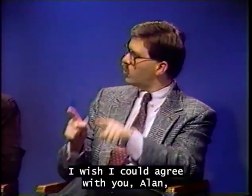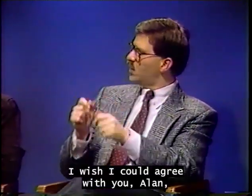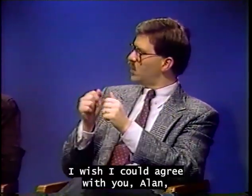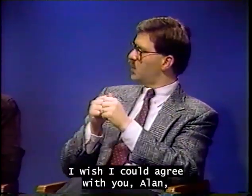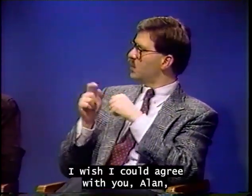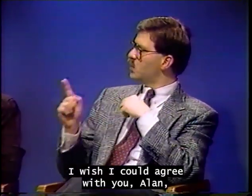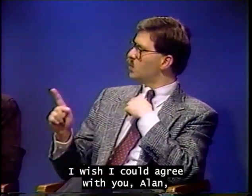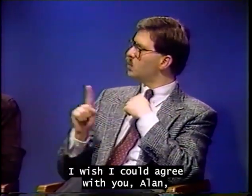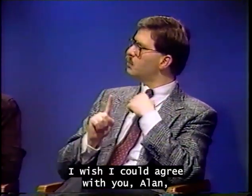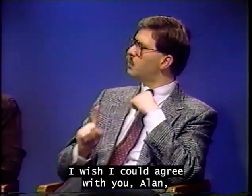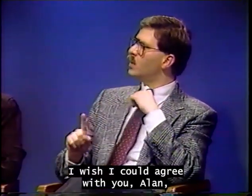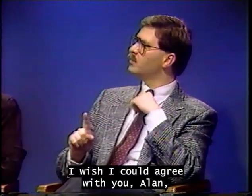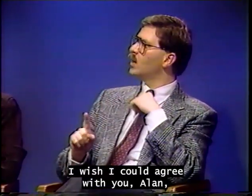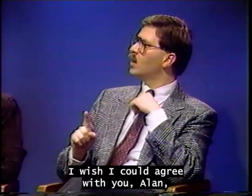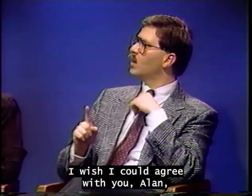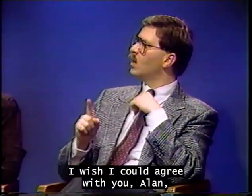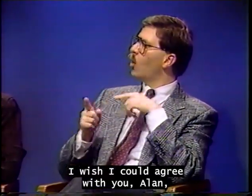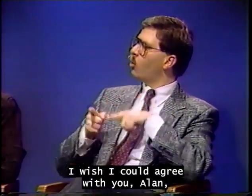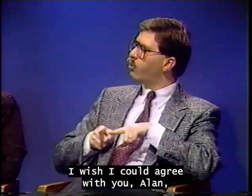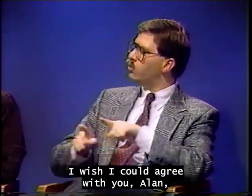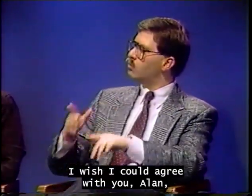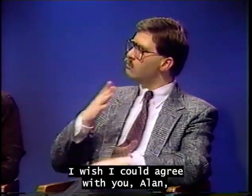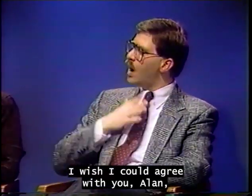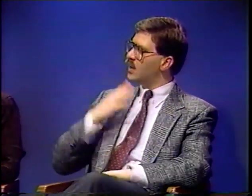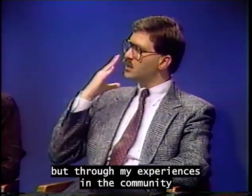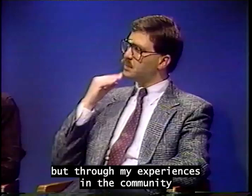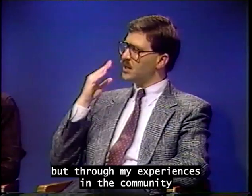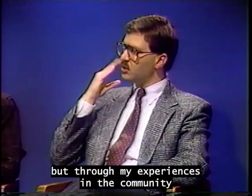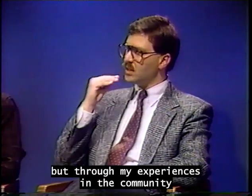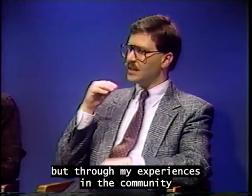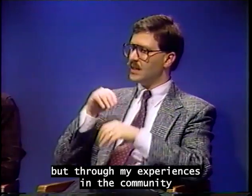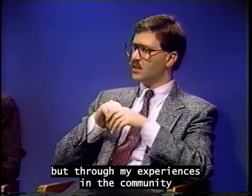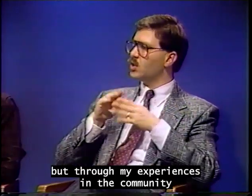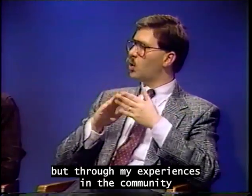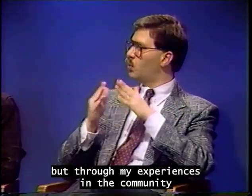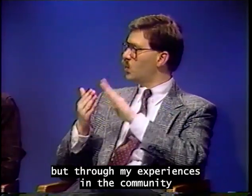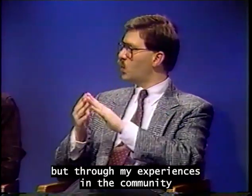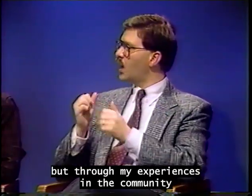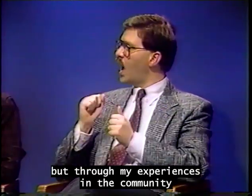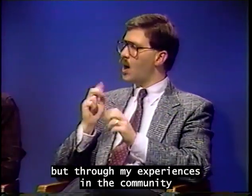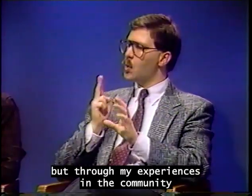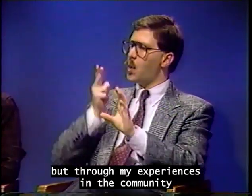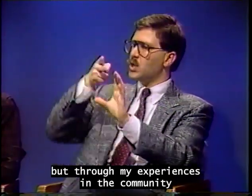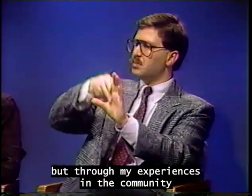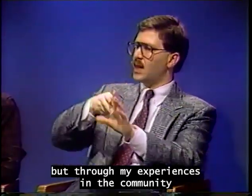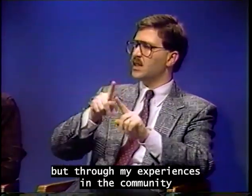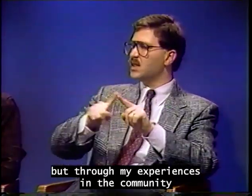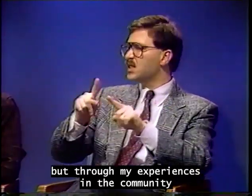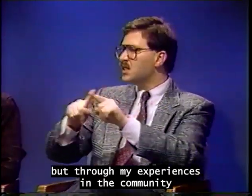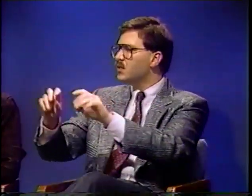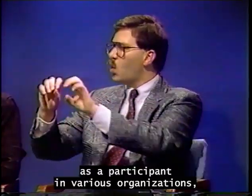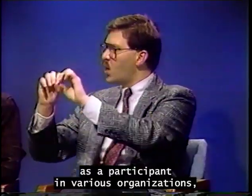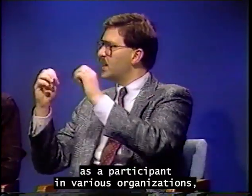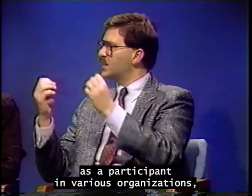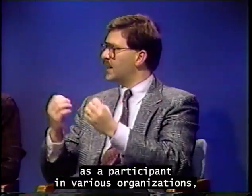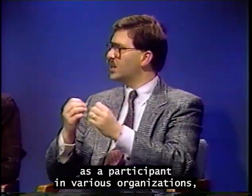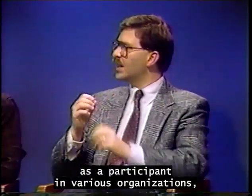I wish I could agree with you, Alan, but through my experiences in the community, as a